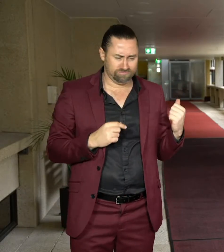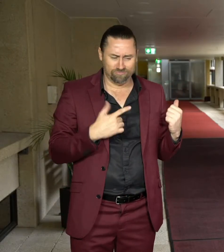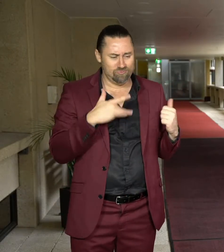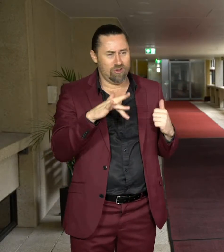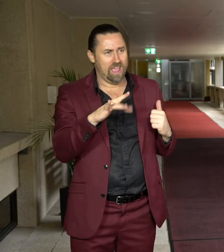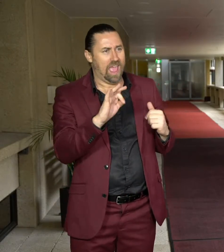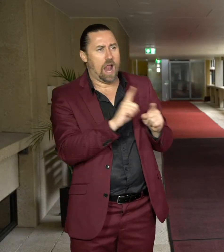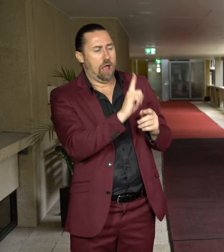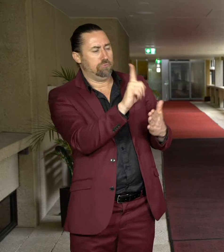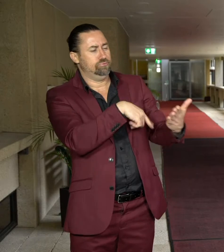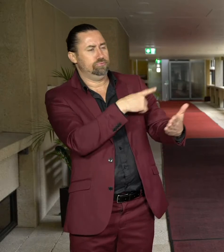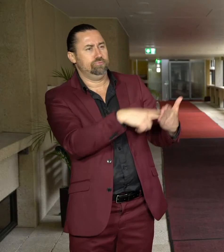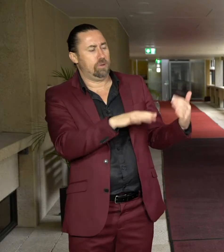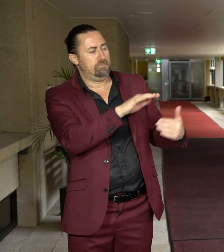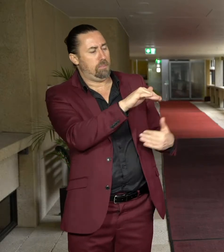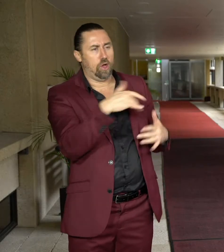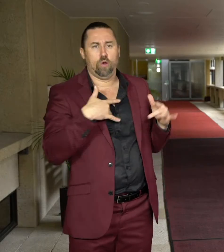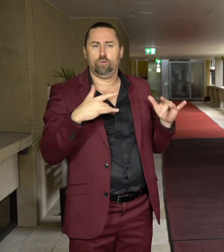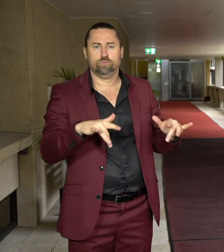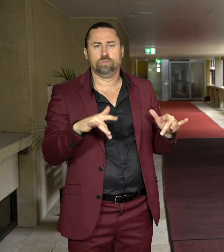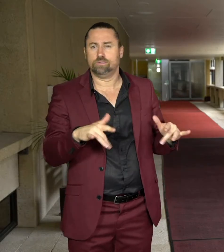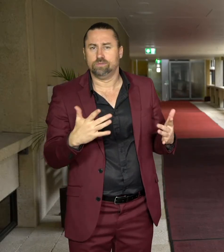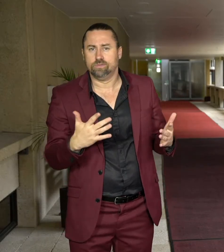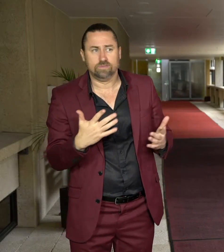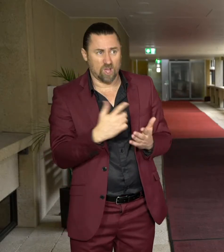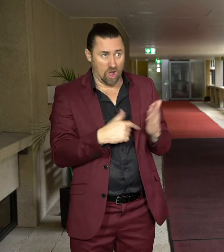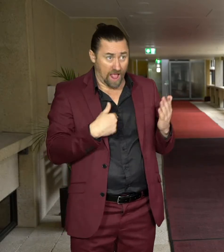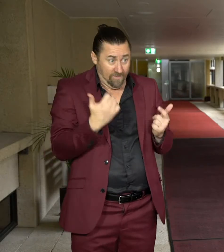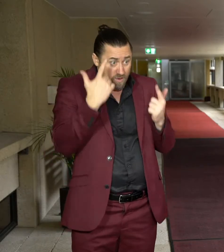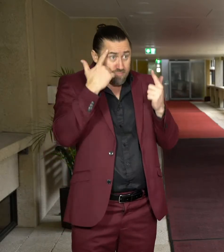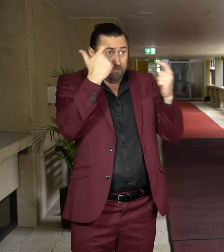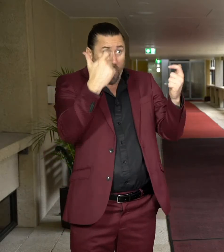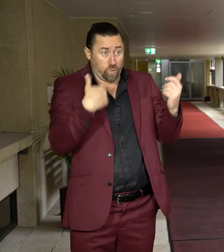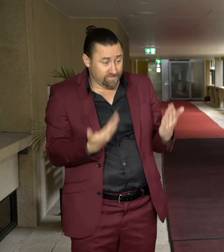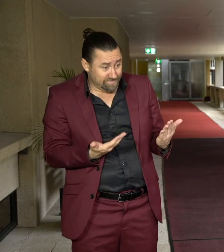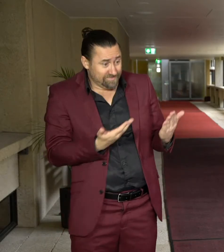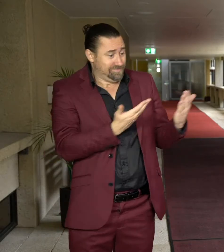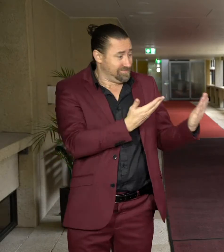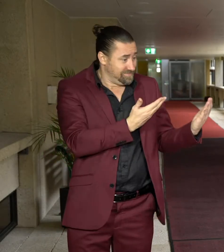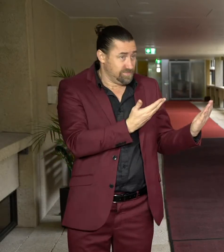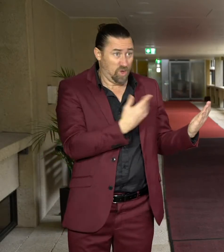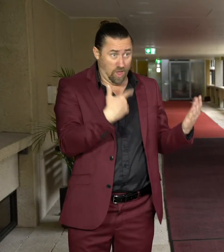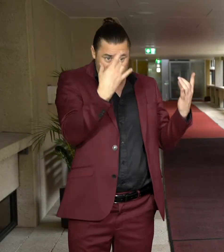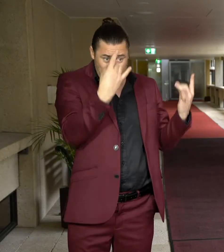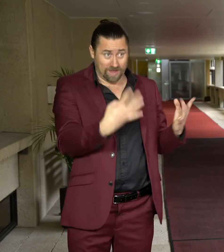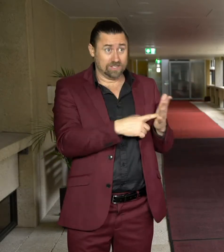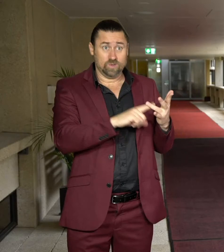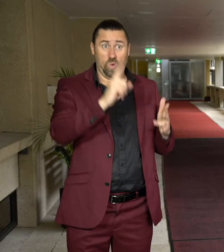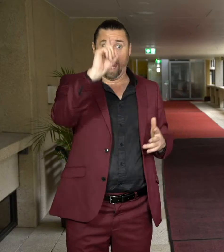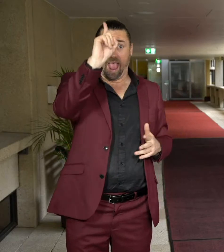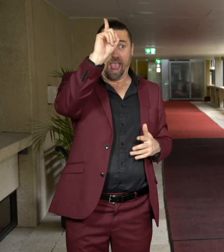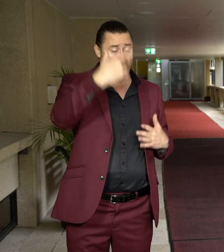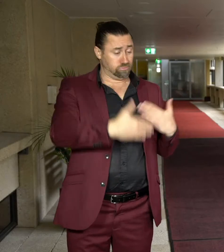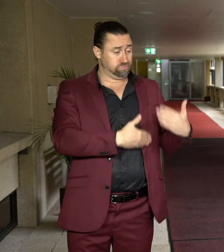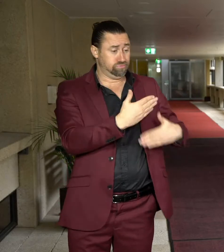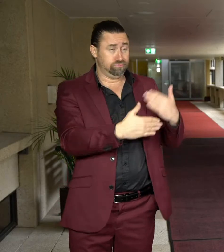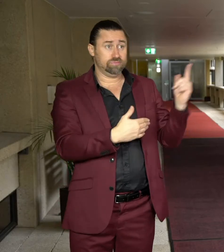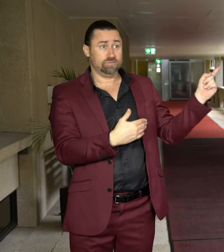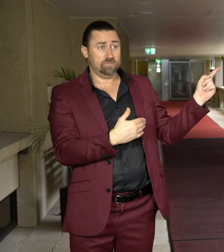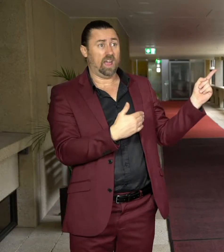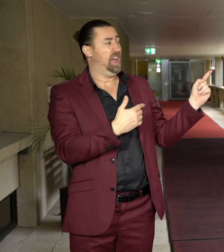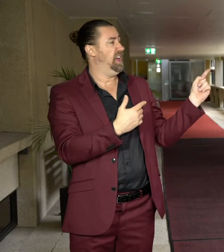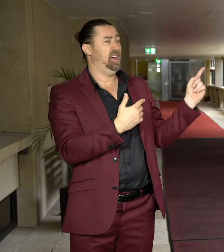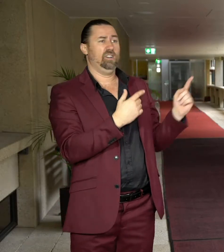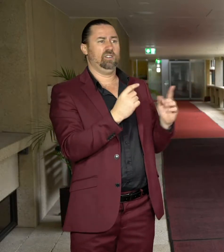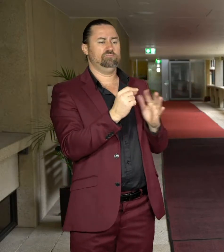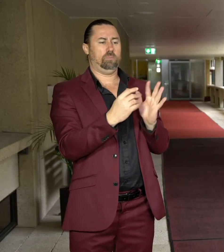only proposal of any detail on the table, and we could go ahead with it now. The Prime Minister has provided us an address